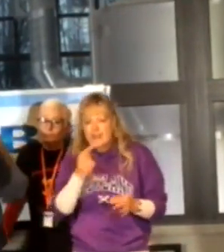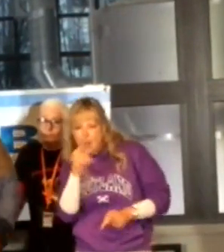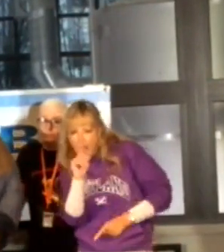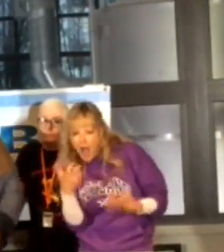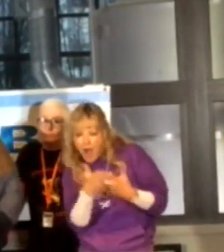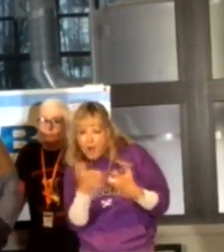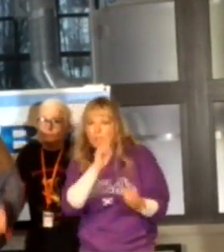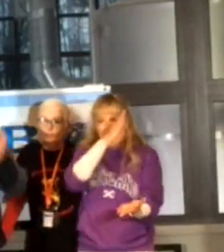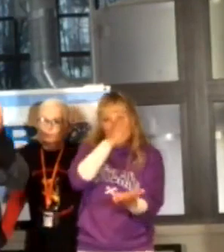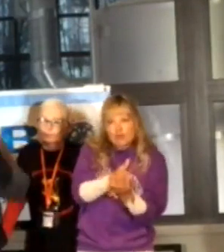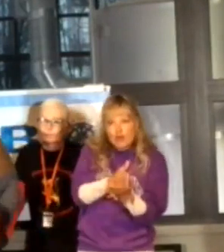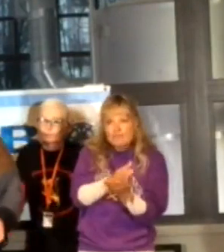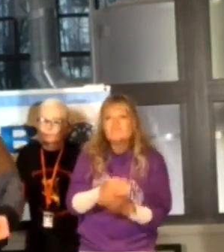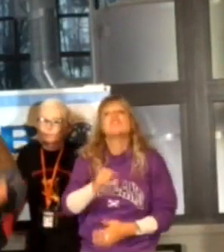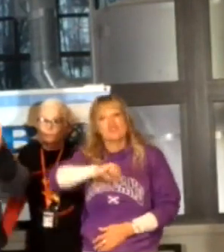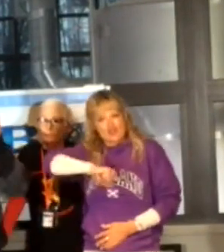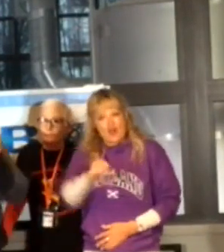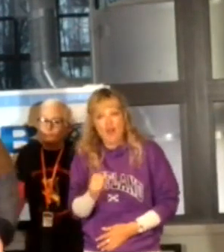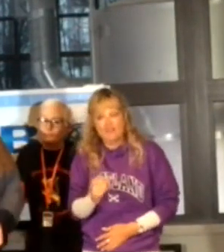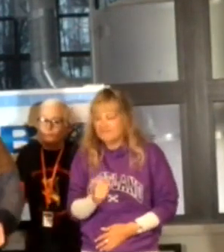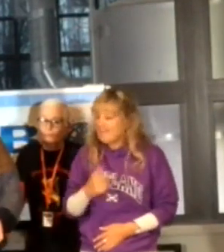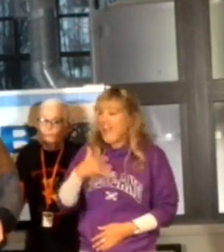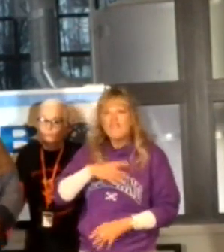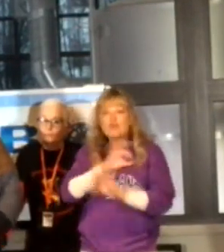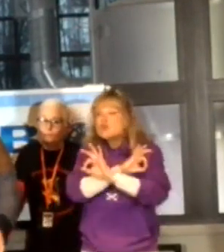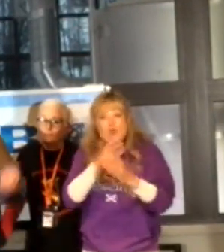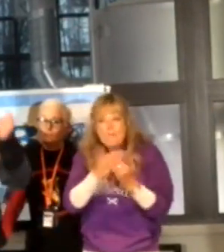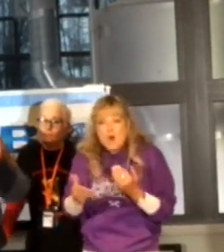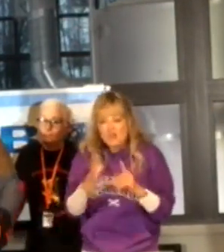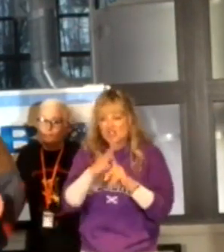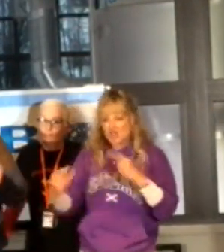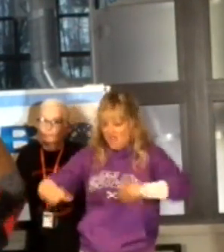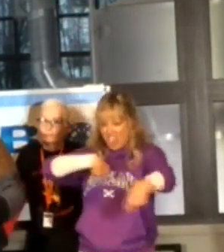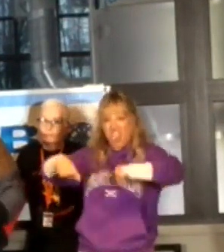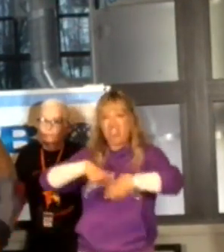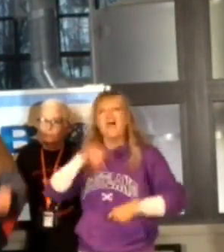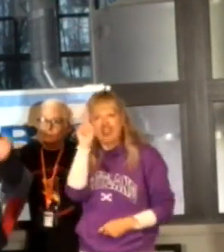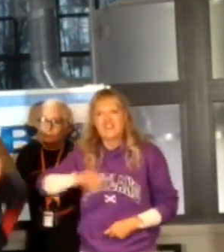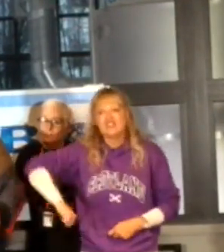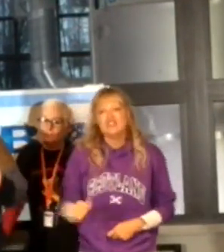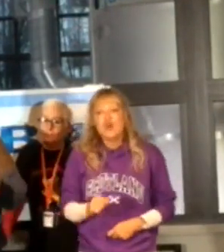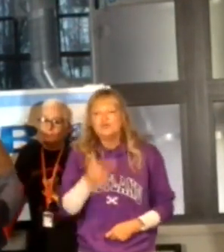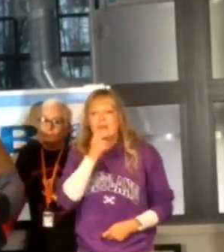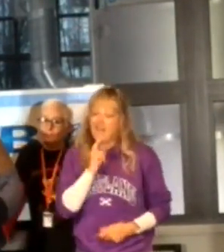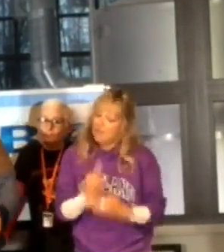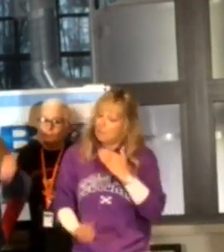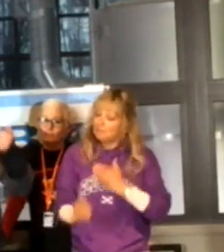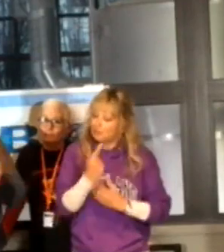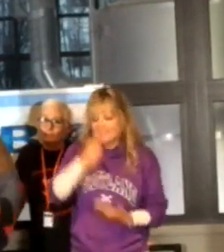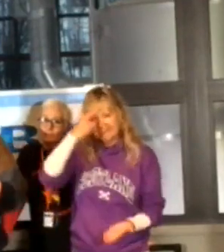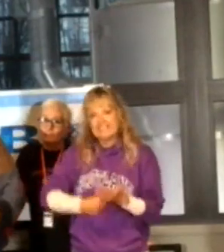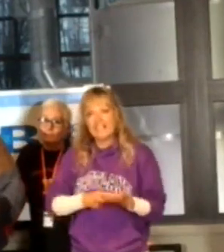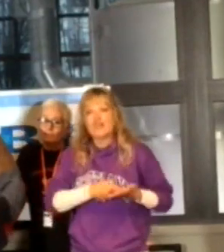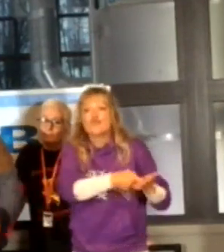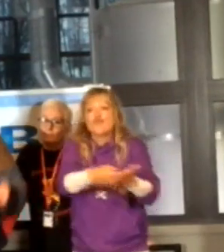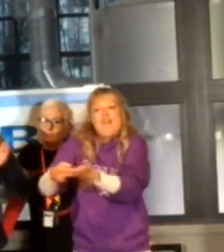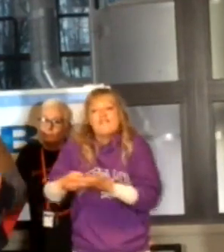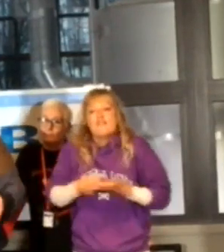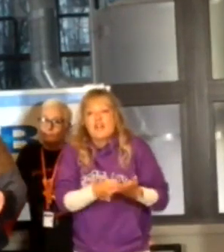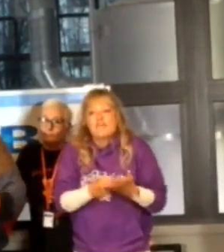make sure that we end Tory rule in this country and that the Scottish people get the opportunity to have a referendum